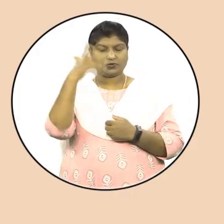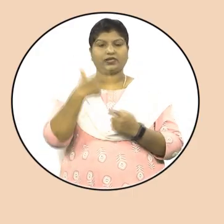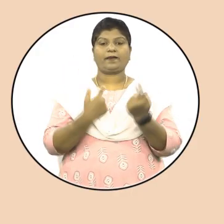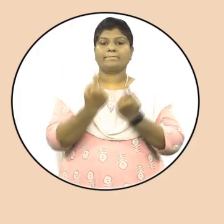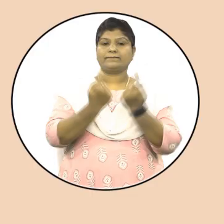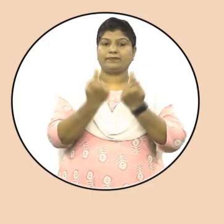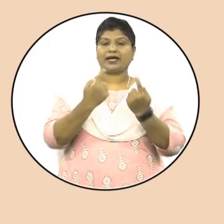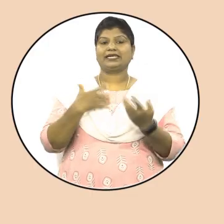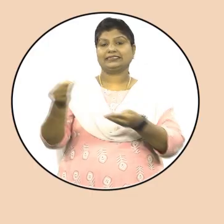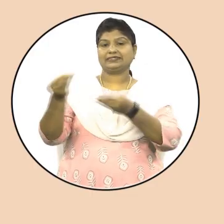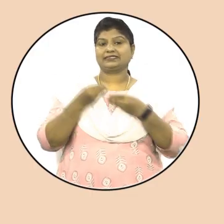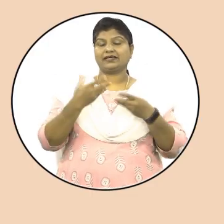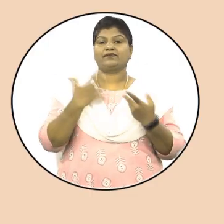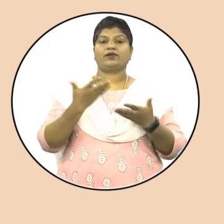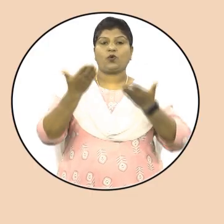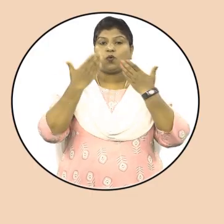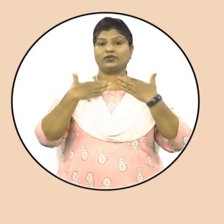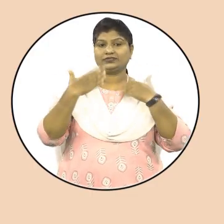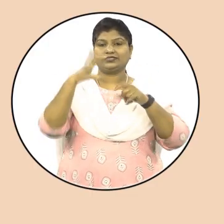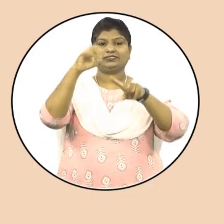plants give us oxygen.